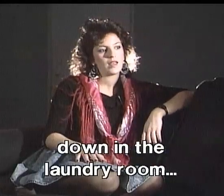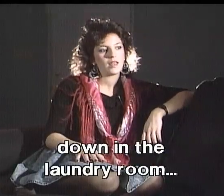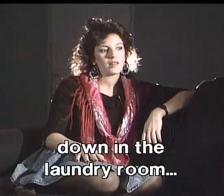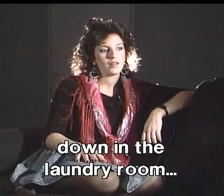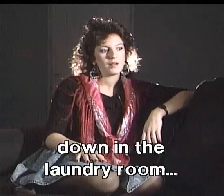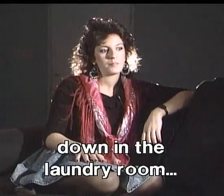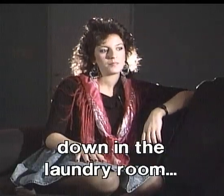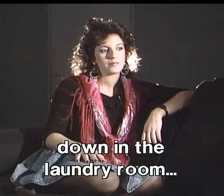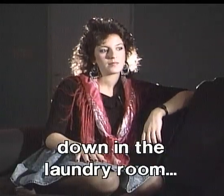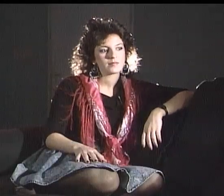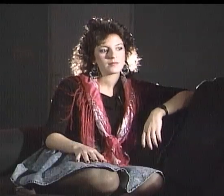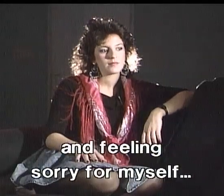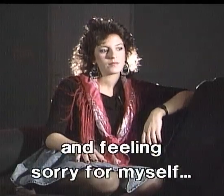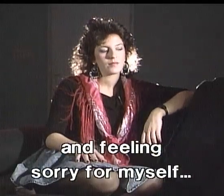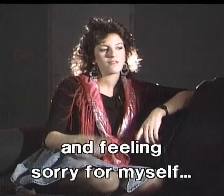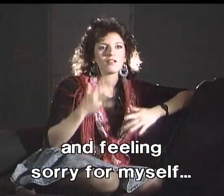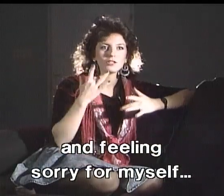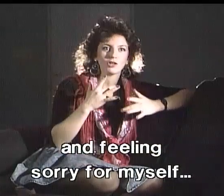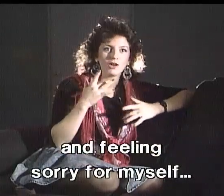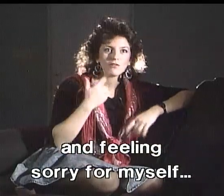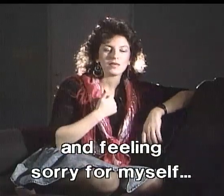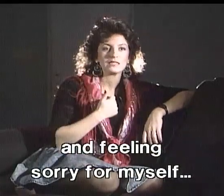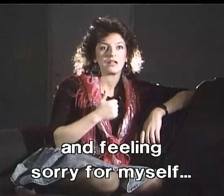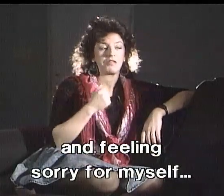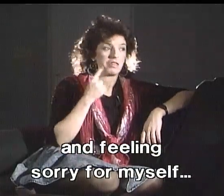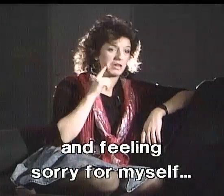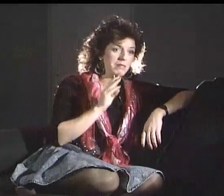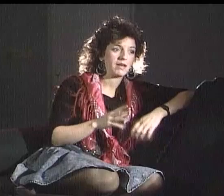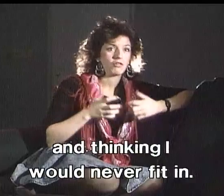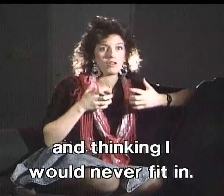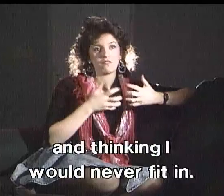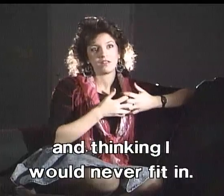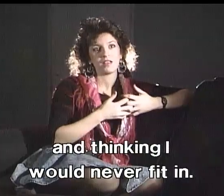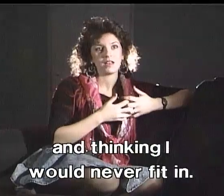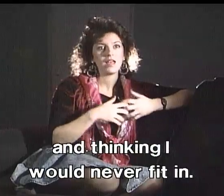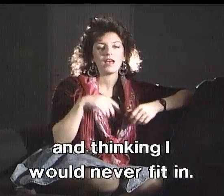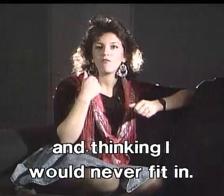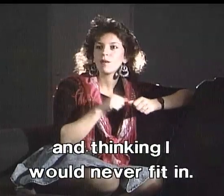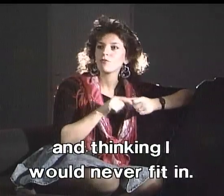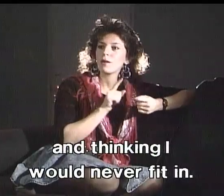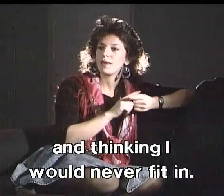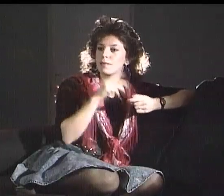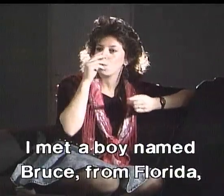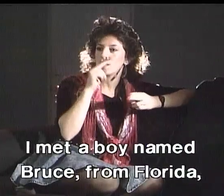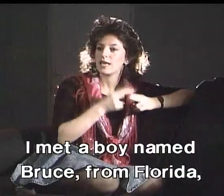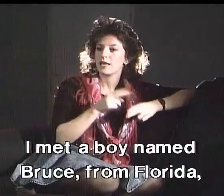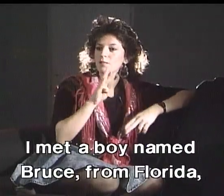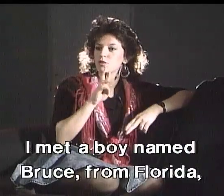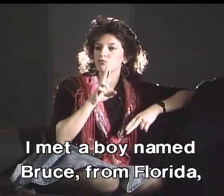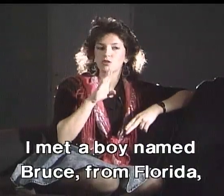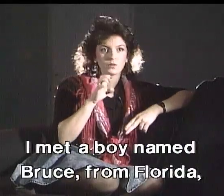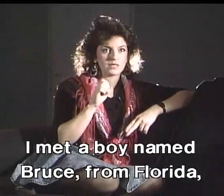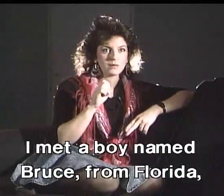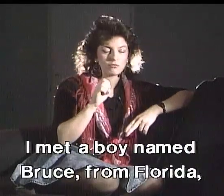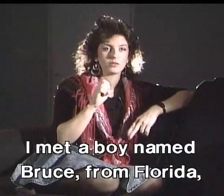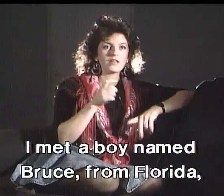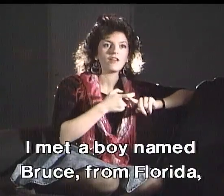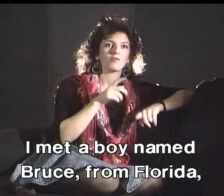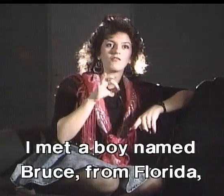And feeling sorry for myself and thinking I'm never going to fit in. I remember I met a boy named Bruce from